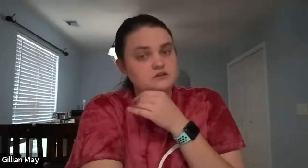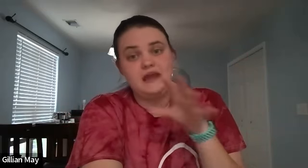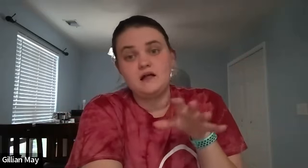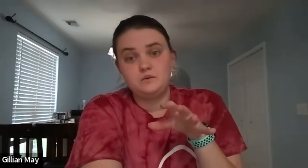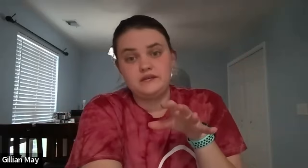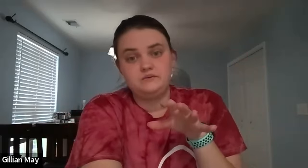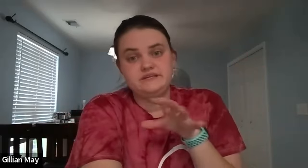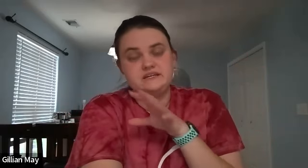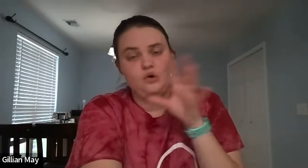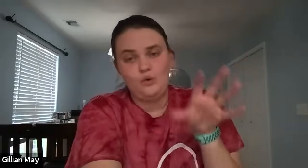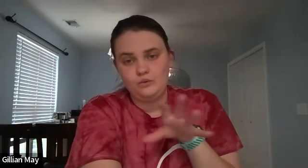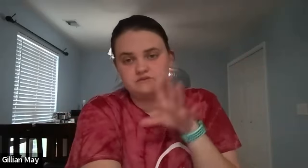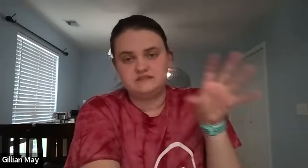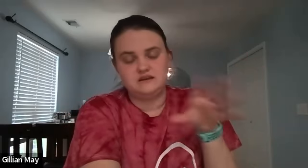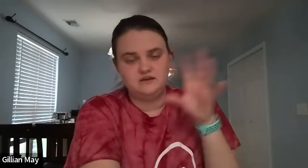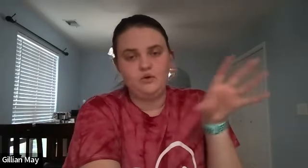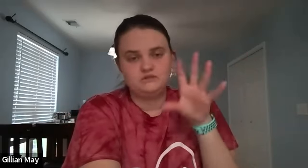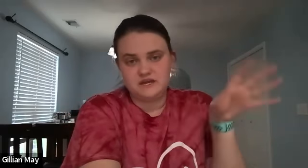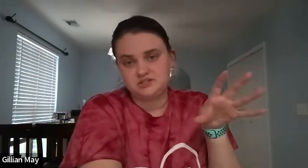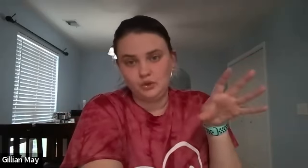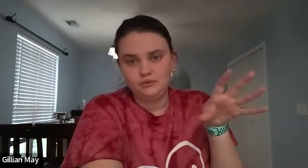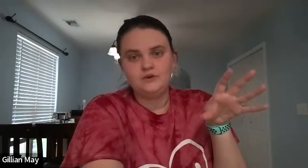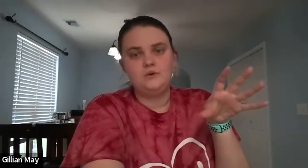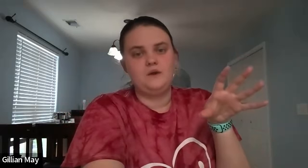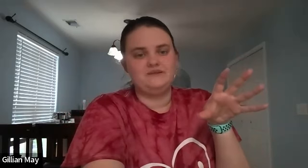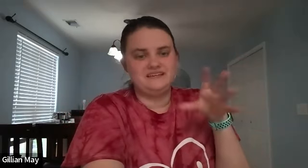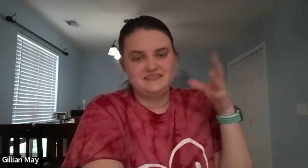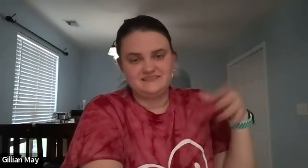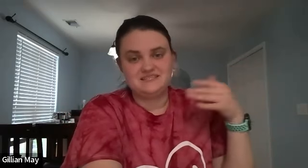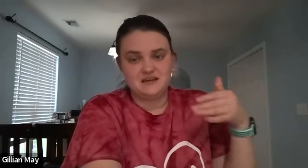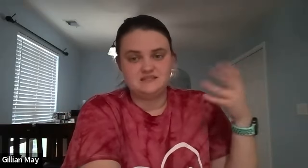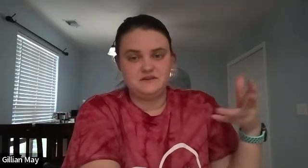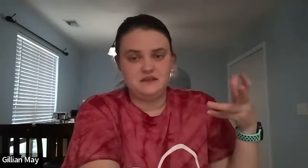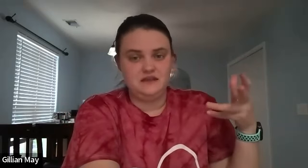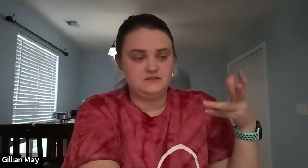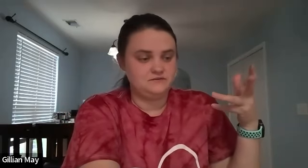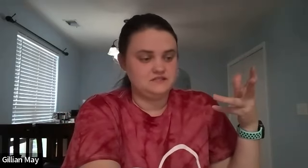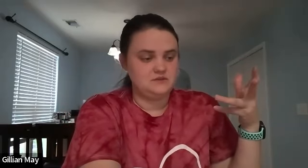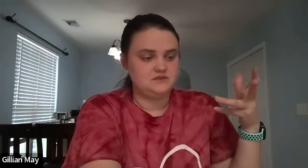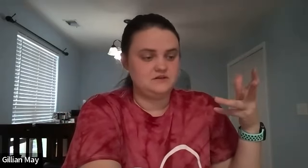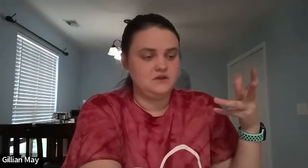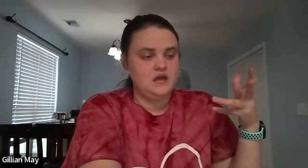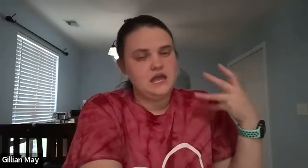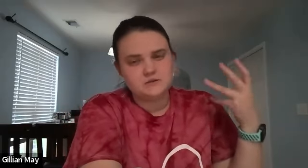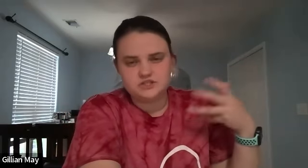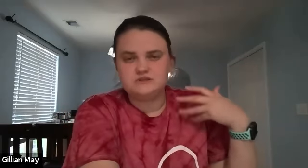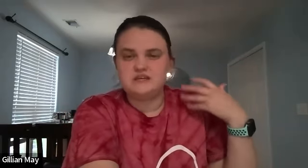like Halloween, we did a whole special where we did like the signs of like the different types of animals you would think of